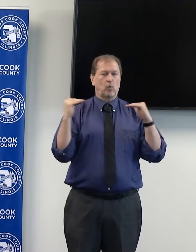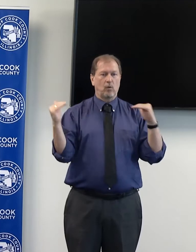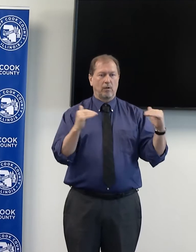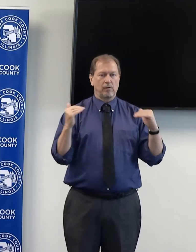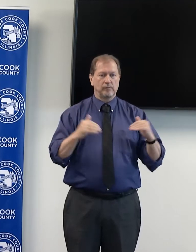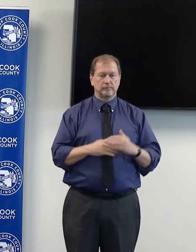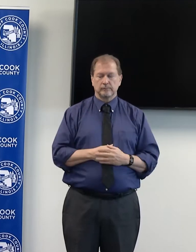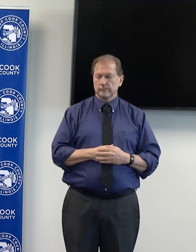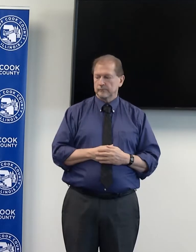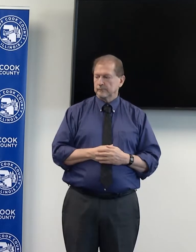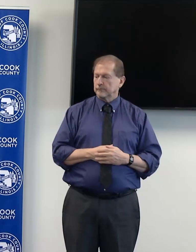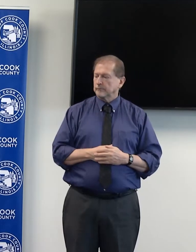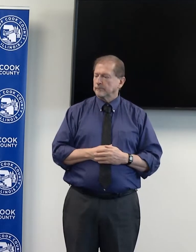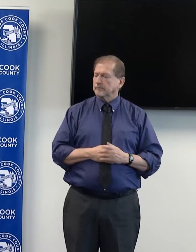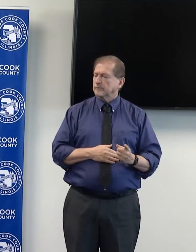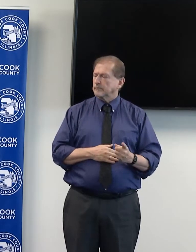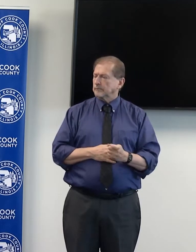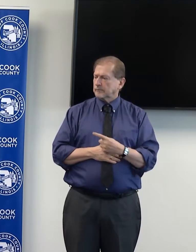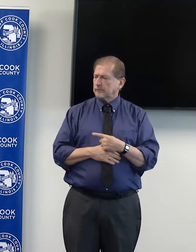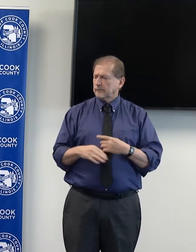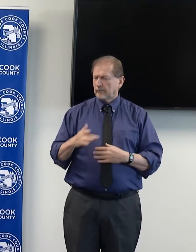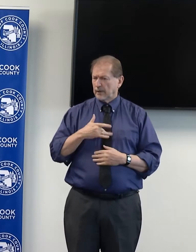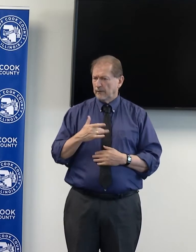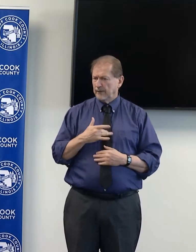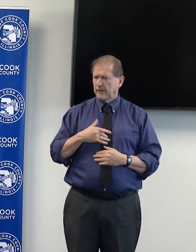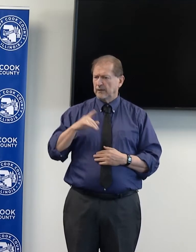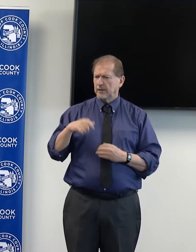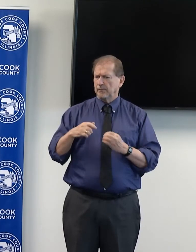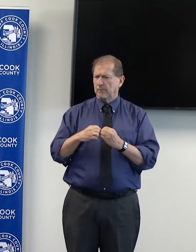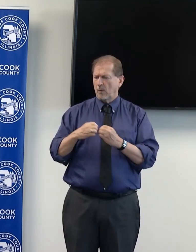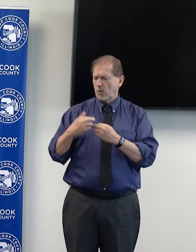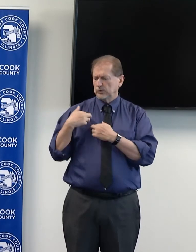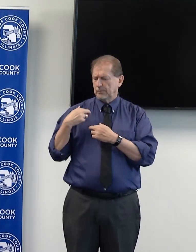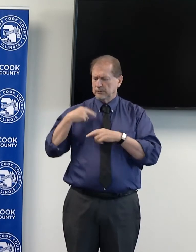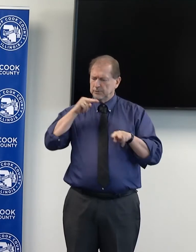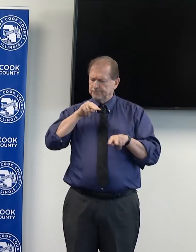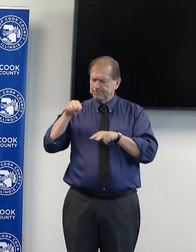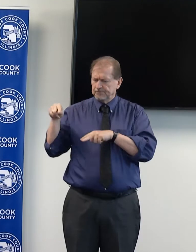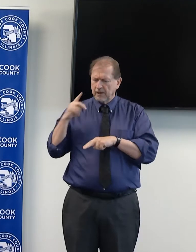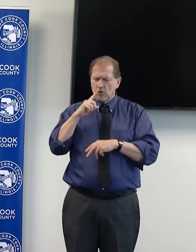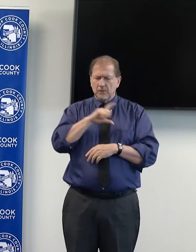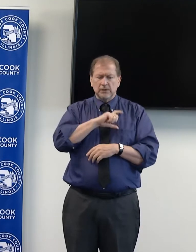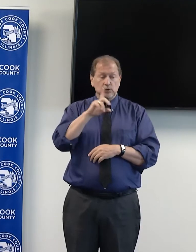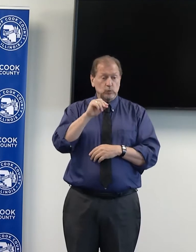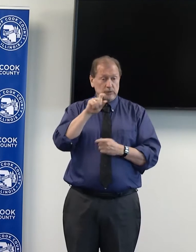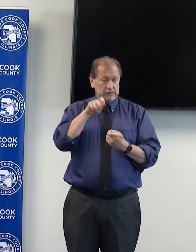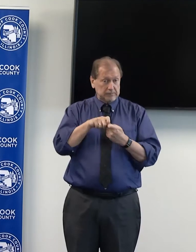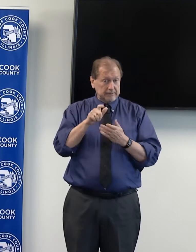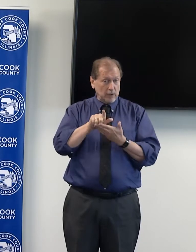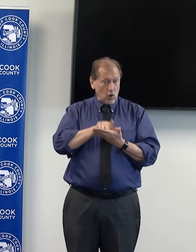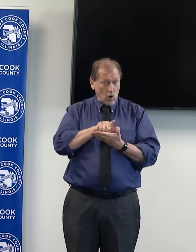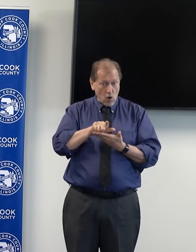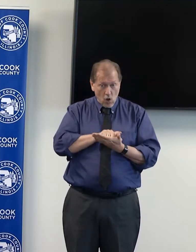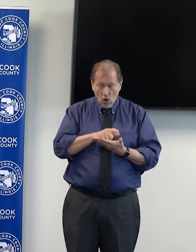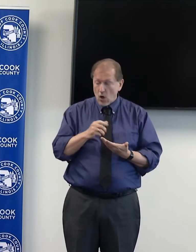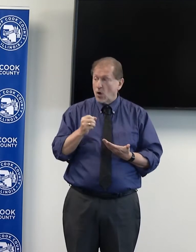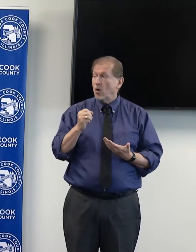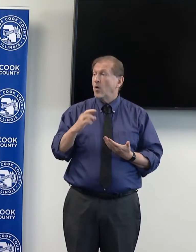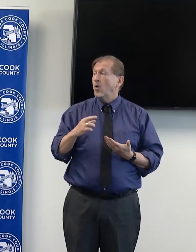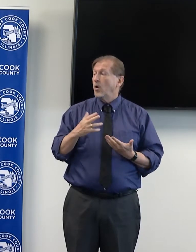When you say that we need more police accountability, what specific laws ought to be passed? Do we need a civilian review board that's